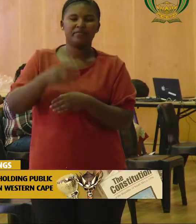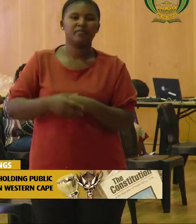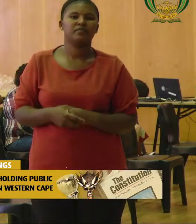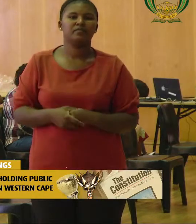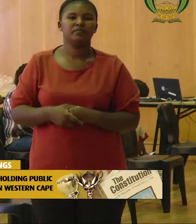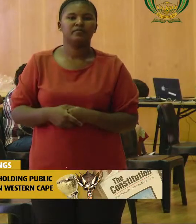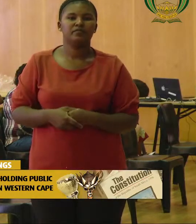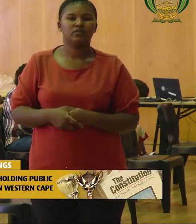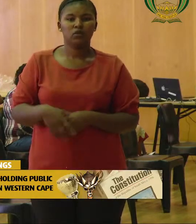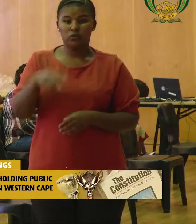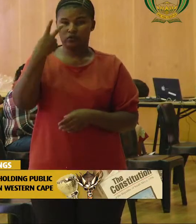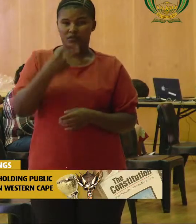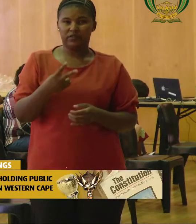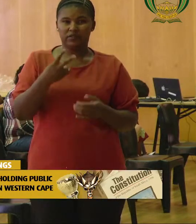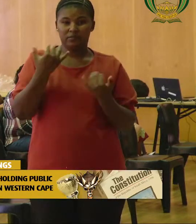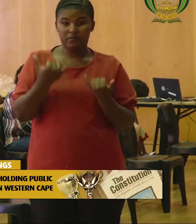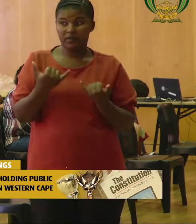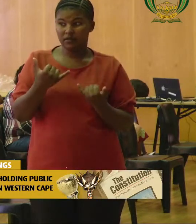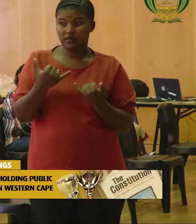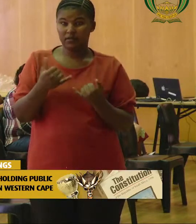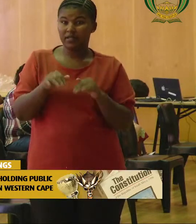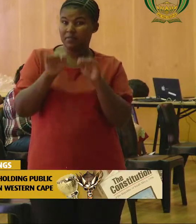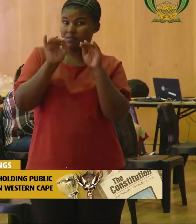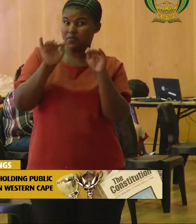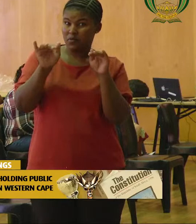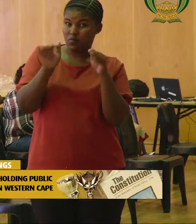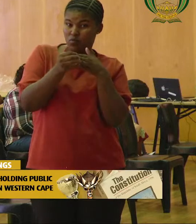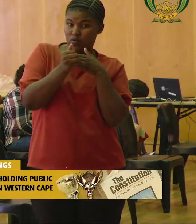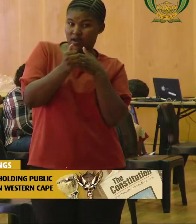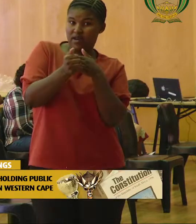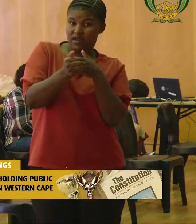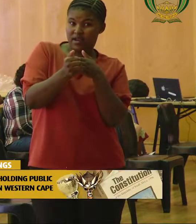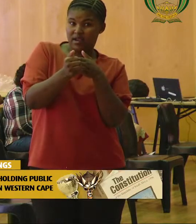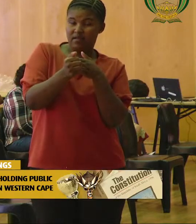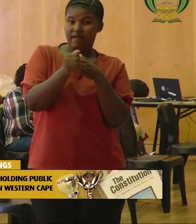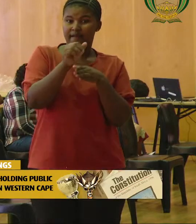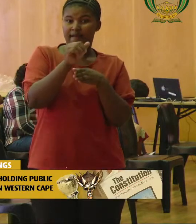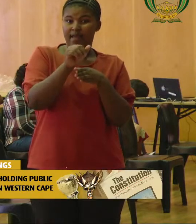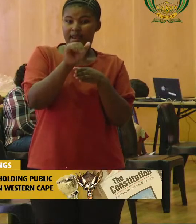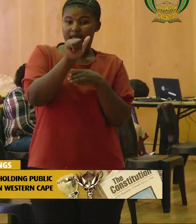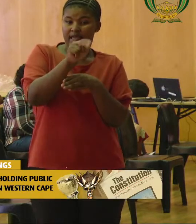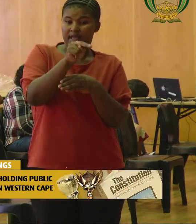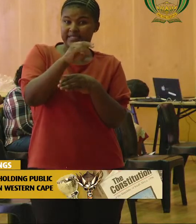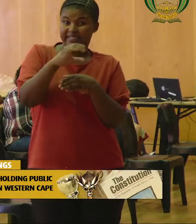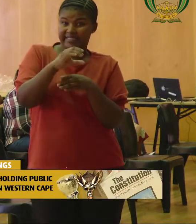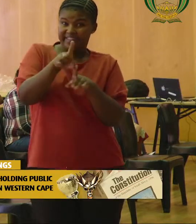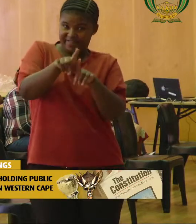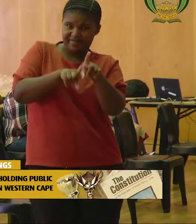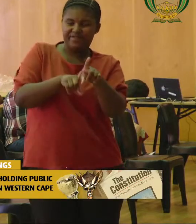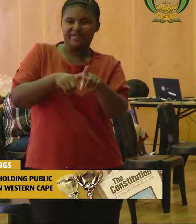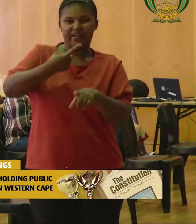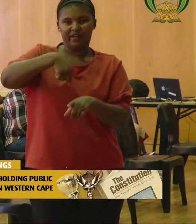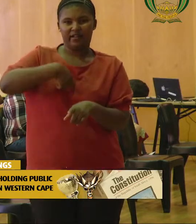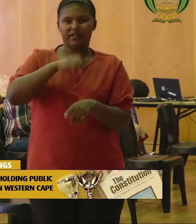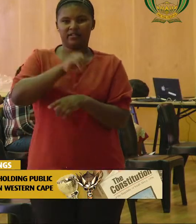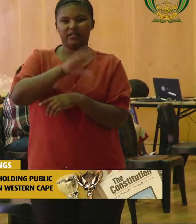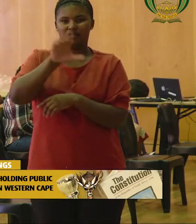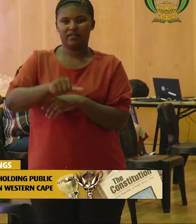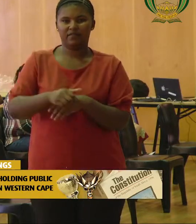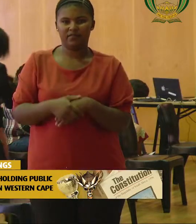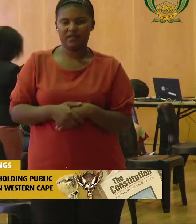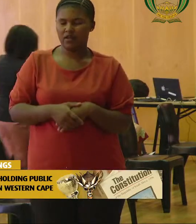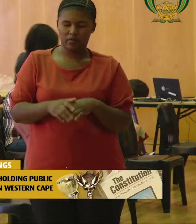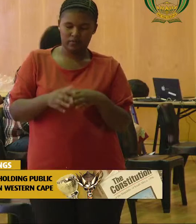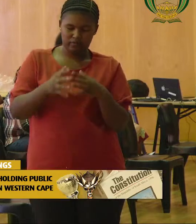If you can see now, abantu abalawulayo, umbutho olawulayo ngoku is failing us dismal. So how